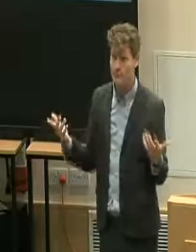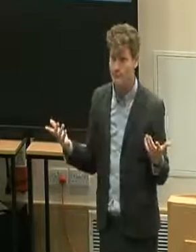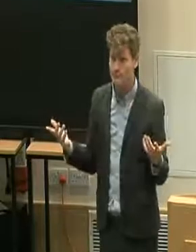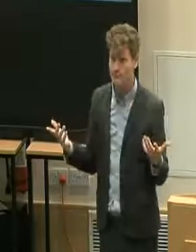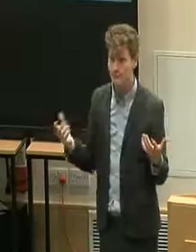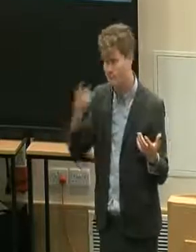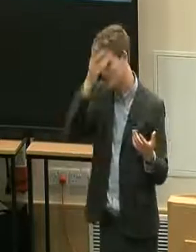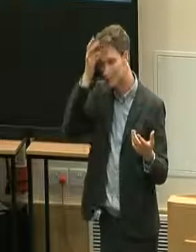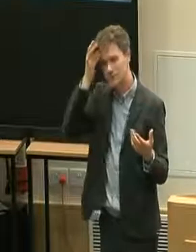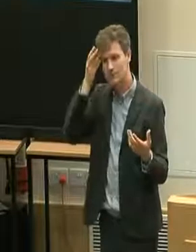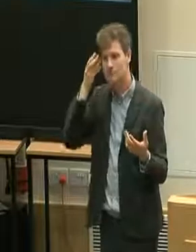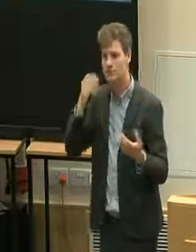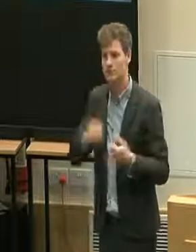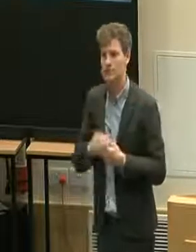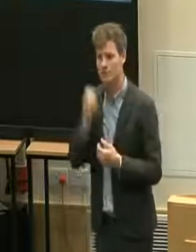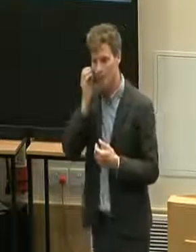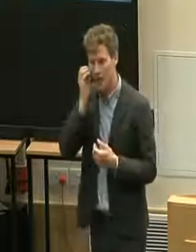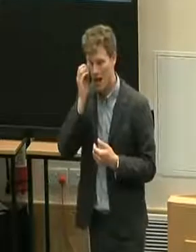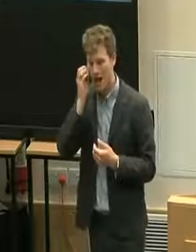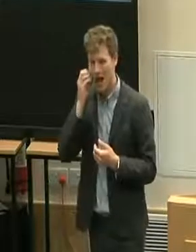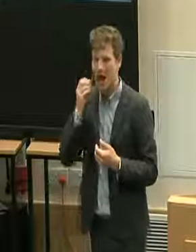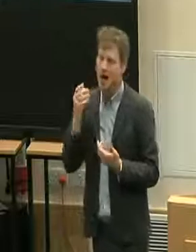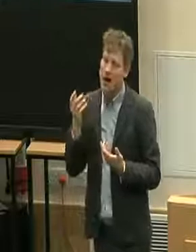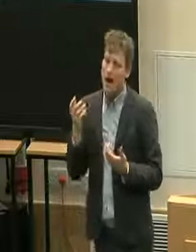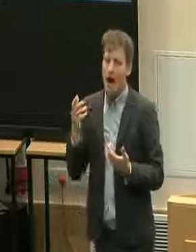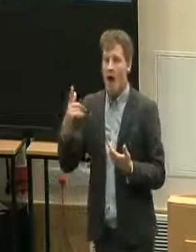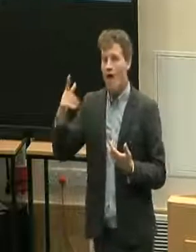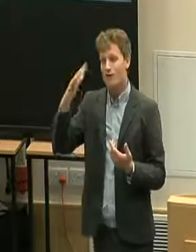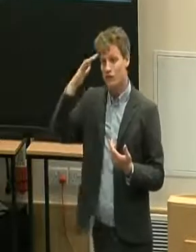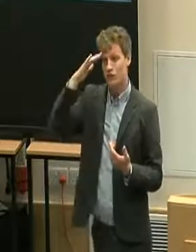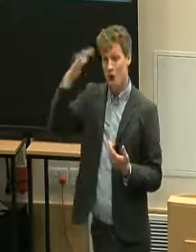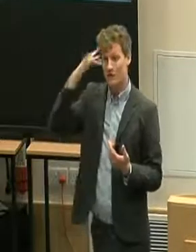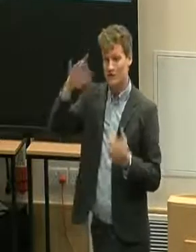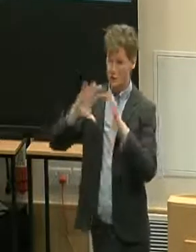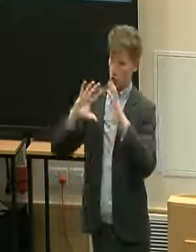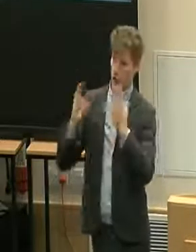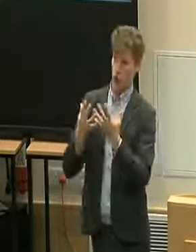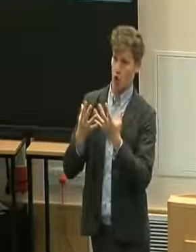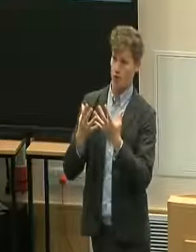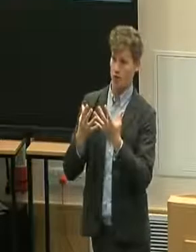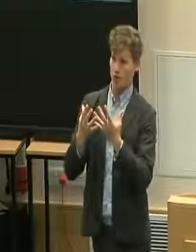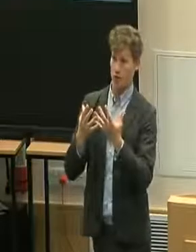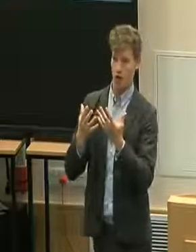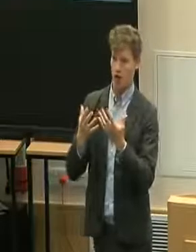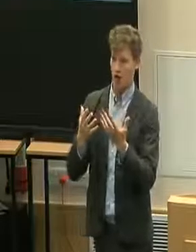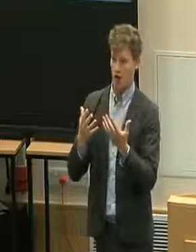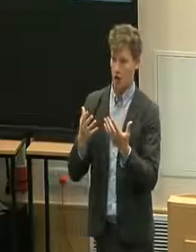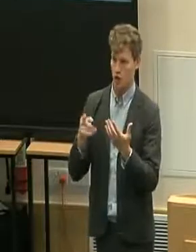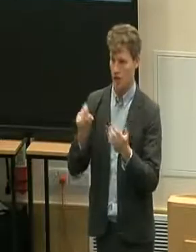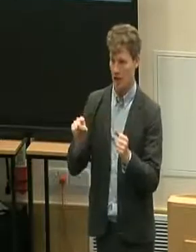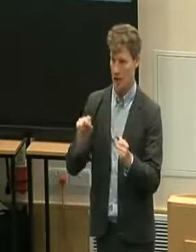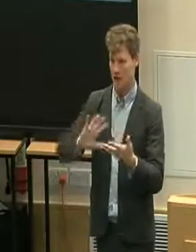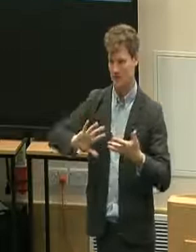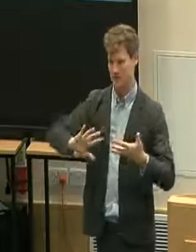within 18 minutes by record. I mean, you could do it sometimes faster than that. It is the most ridiculous view that has ever been